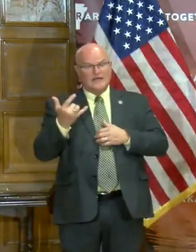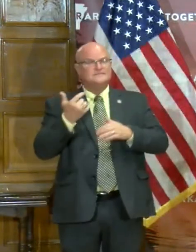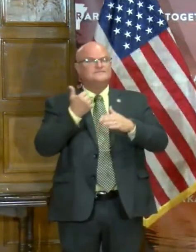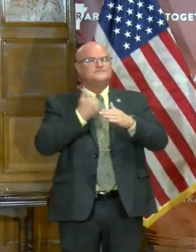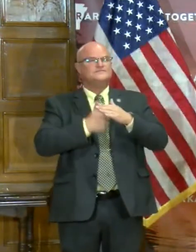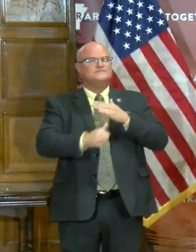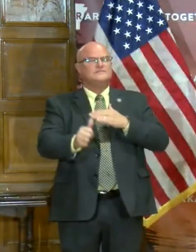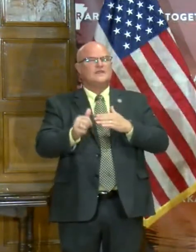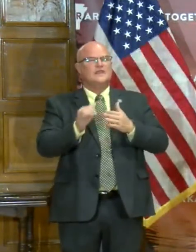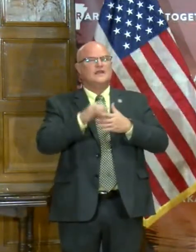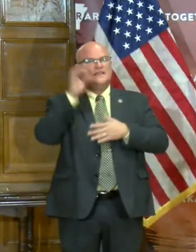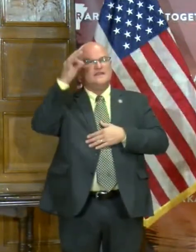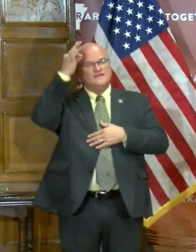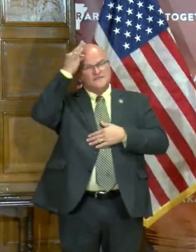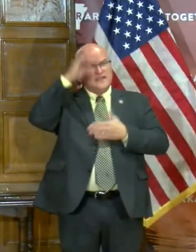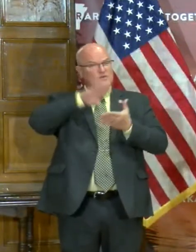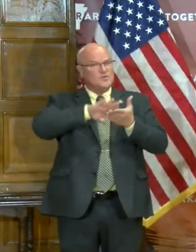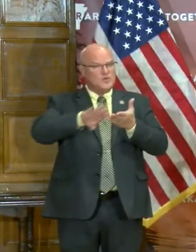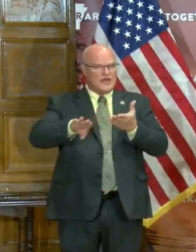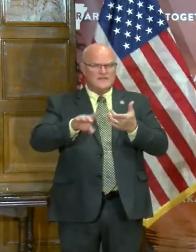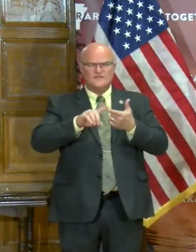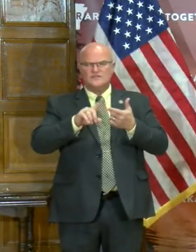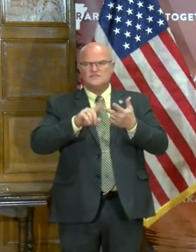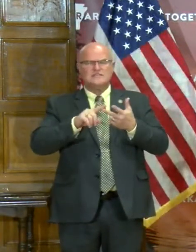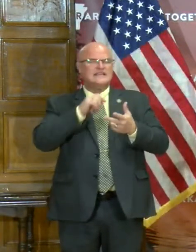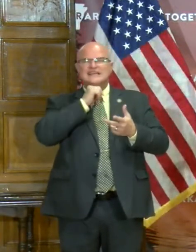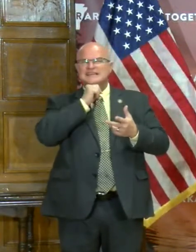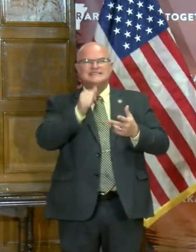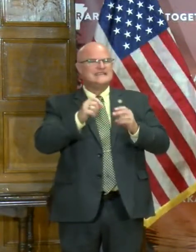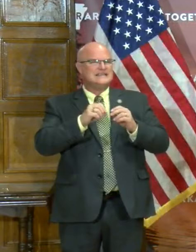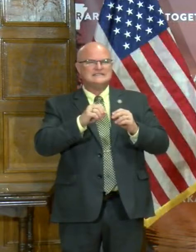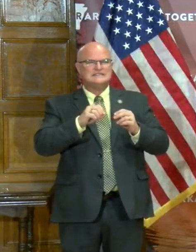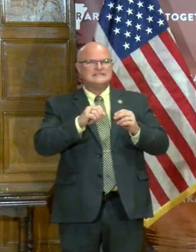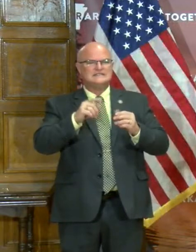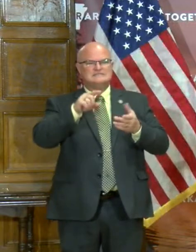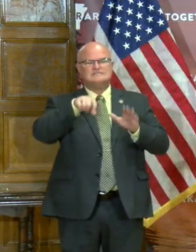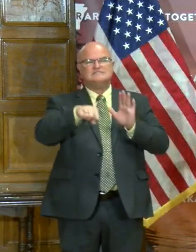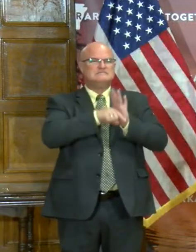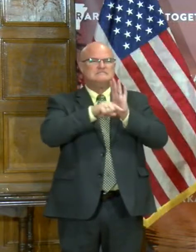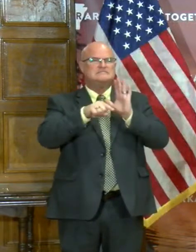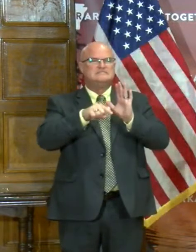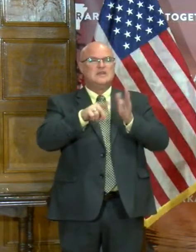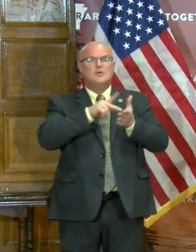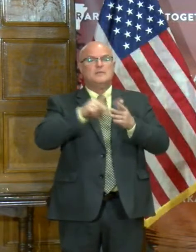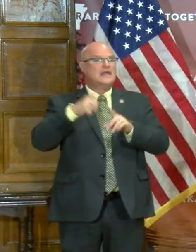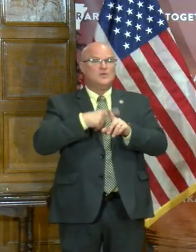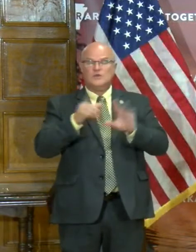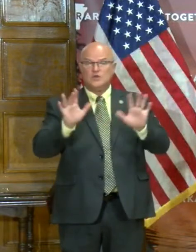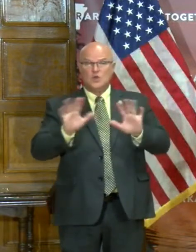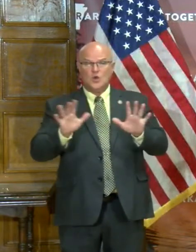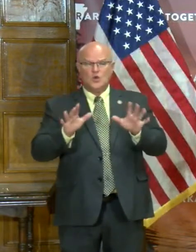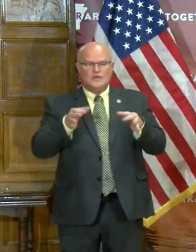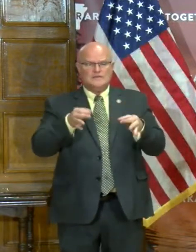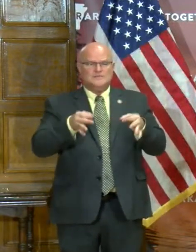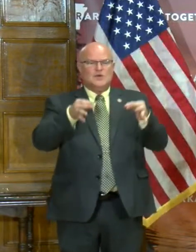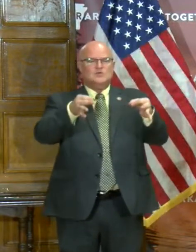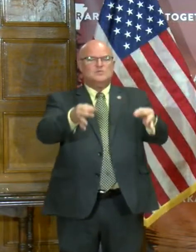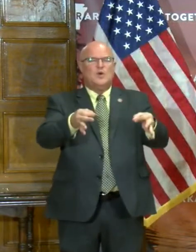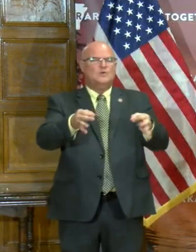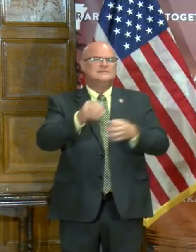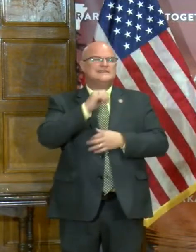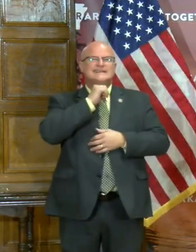under the federal waivers, it doesn't obviate the necessity of paying rent, it just postpones it. And